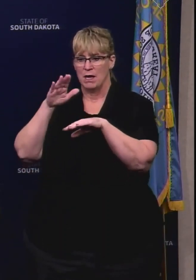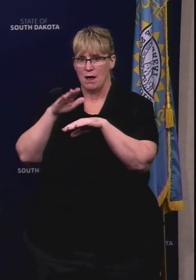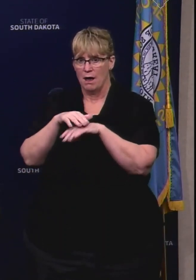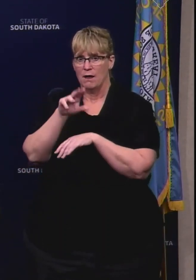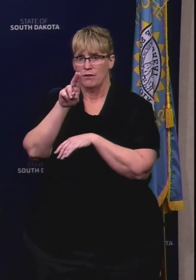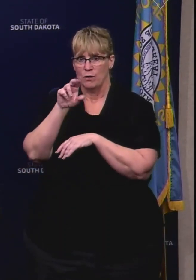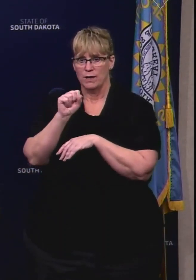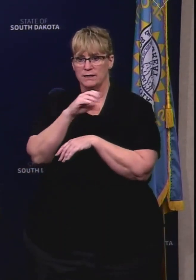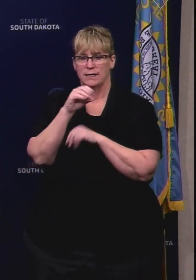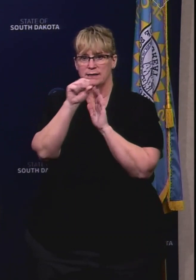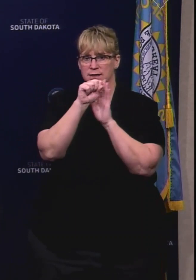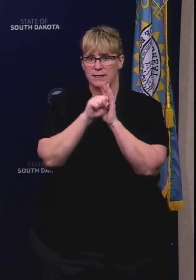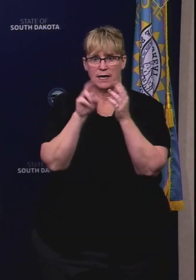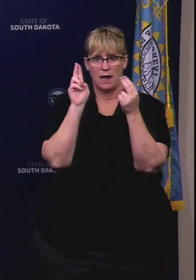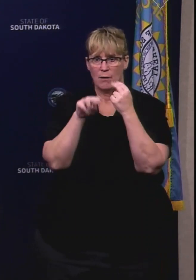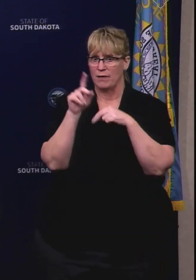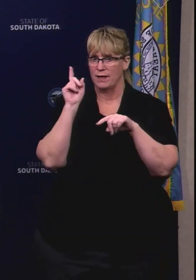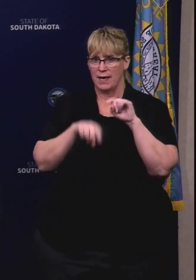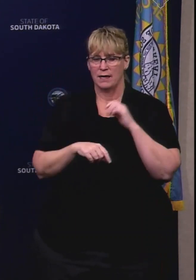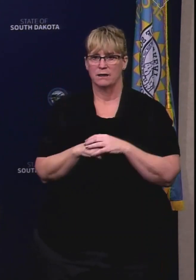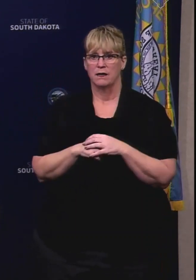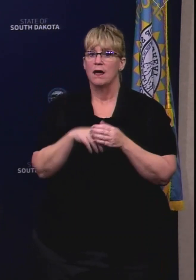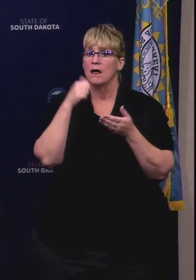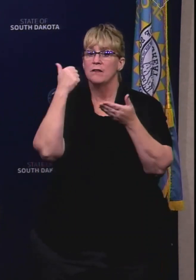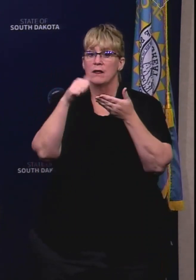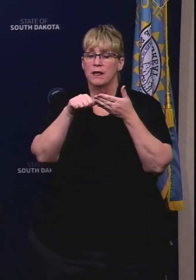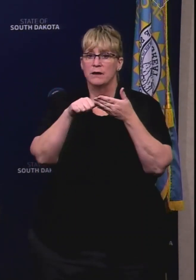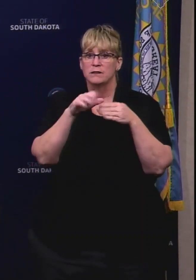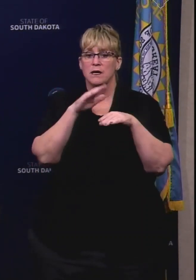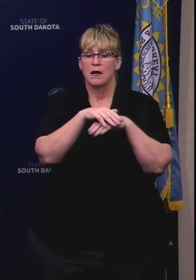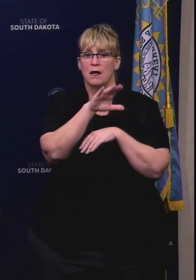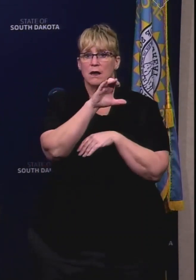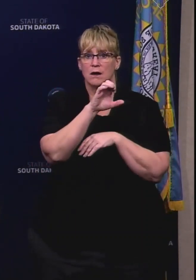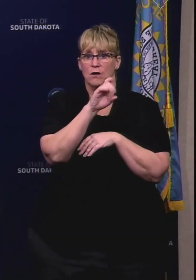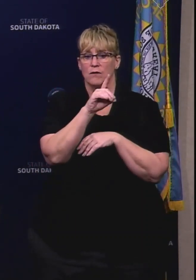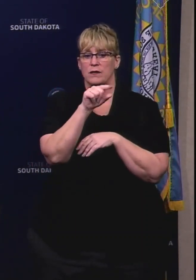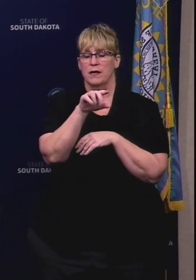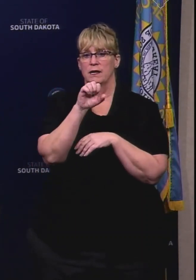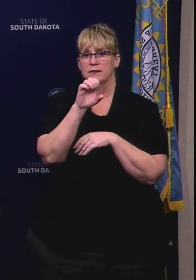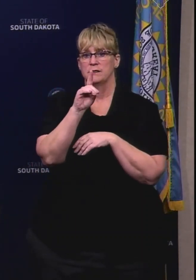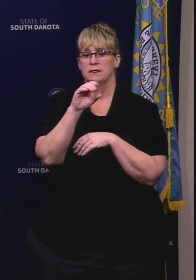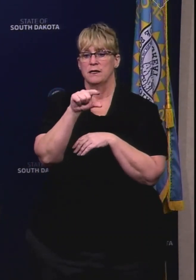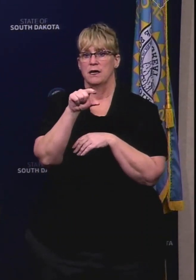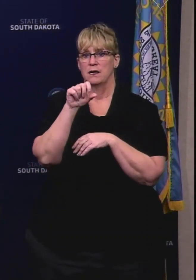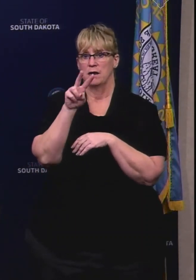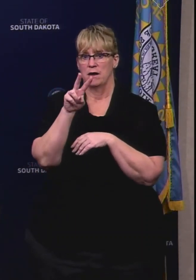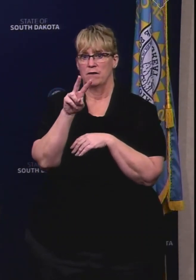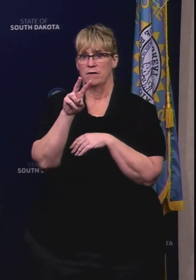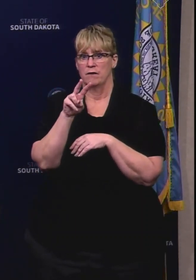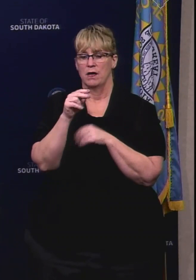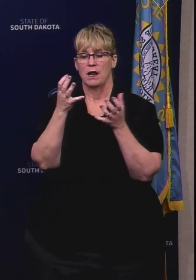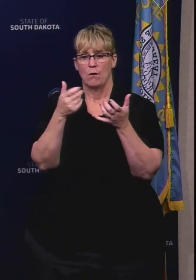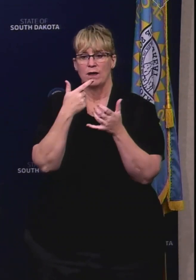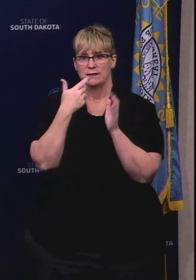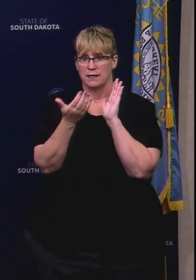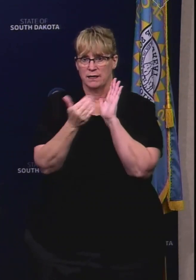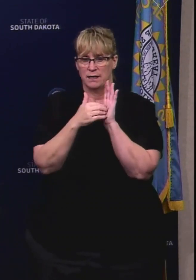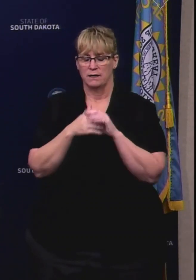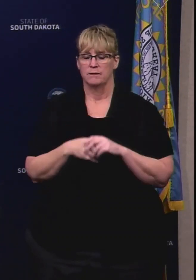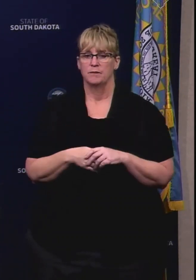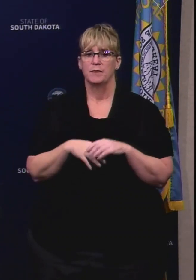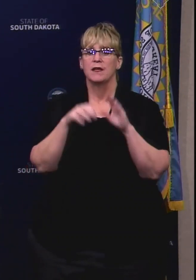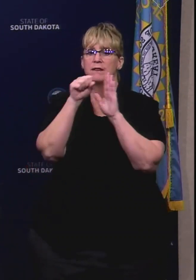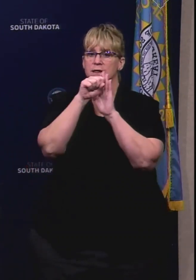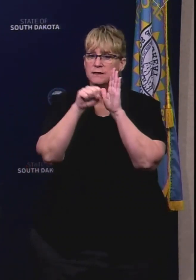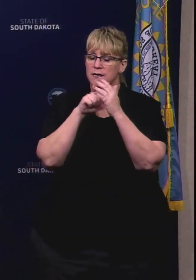and state highways. All of these letters can be found on covid.sd.gov, and I want to reiterate, the state